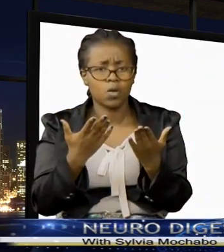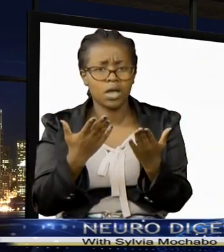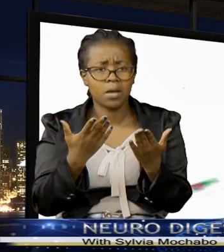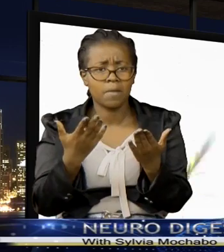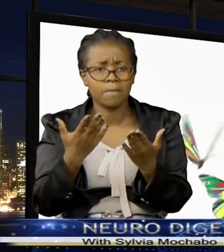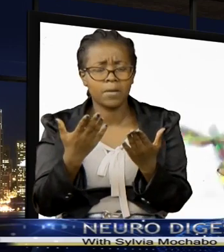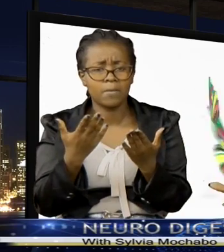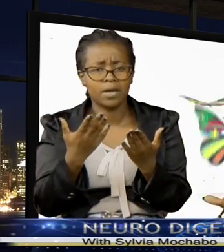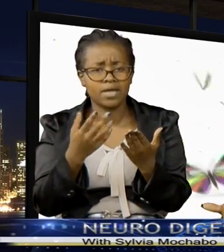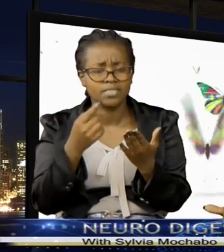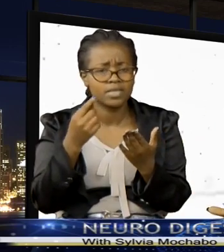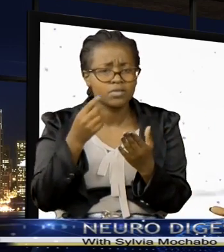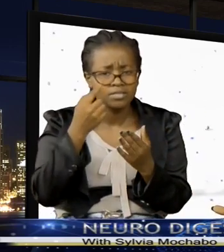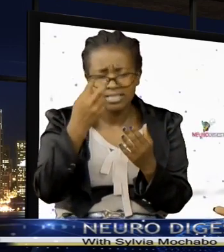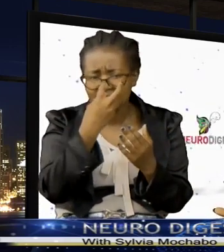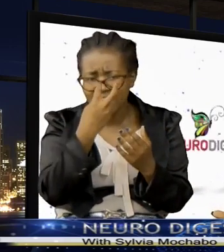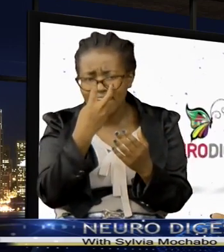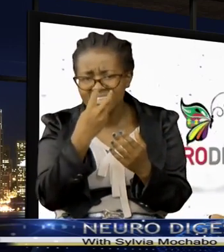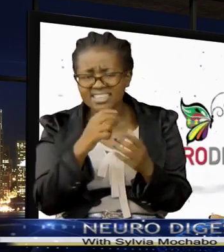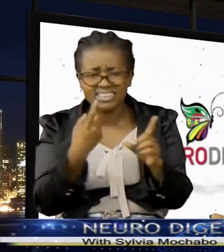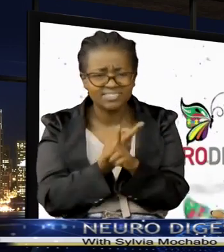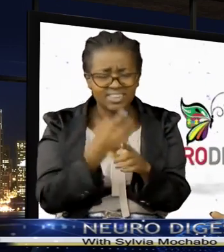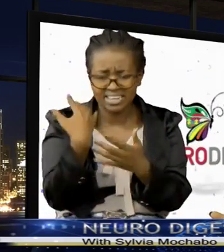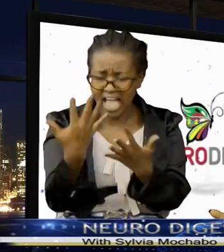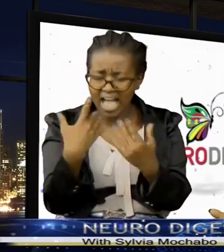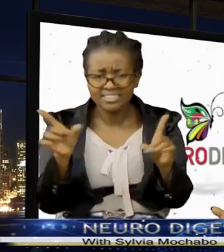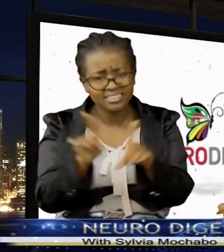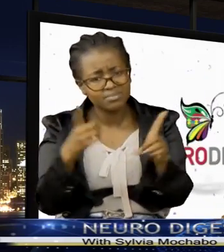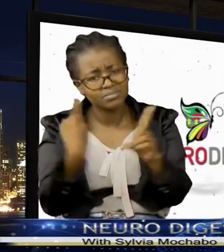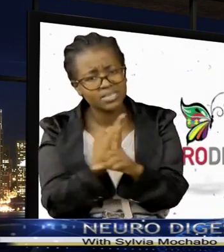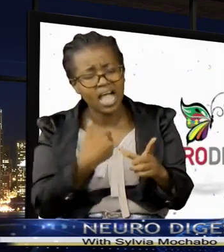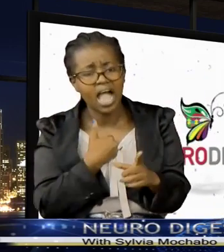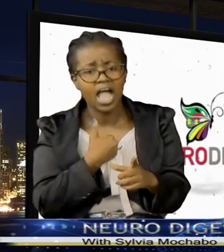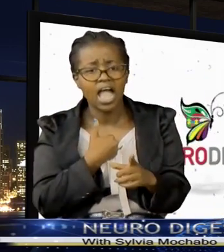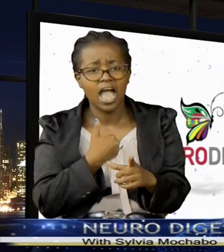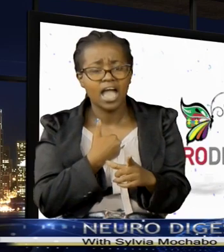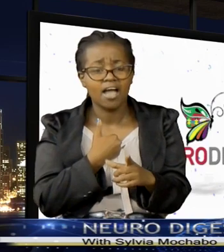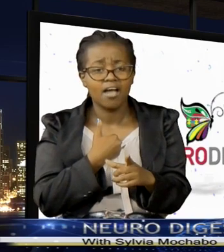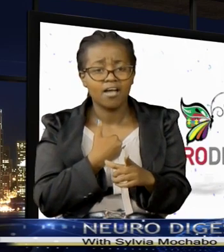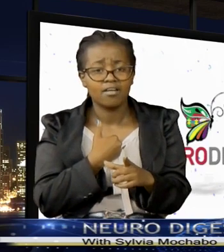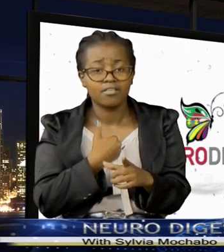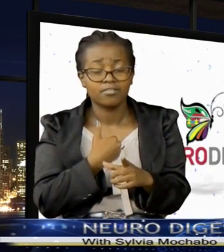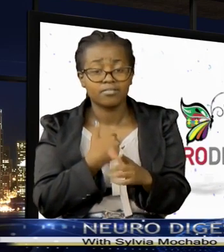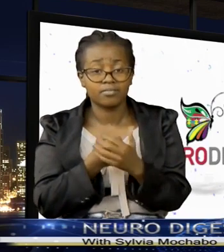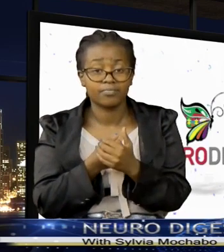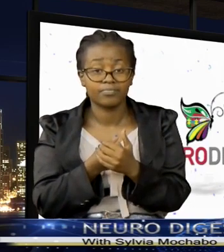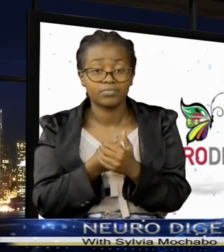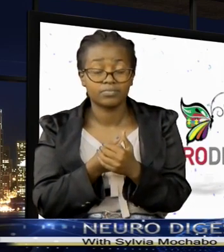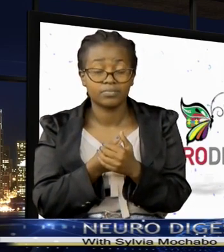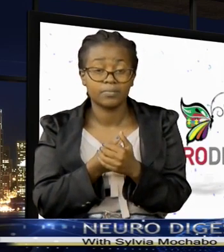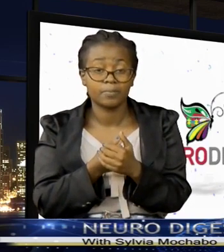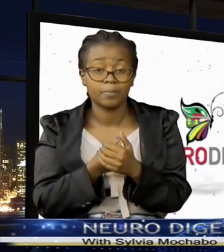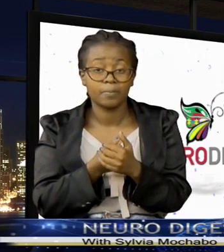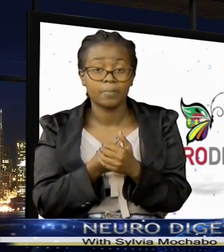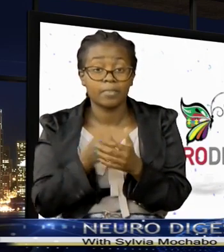a bit slit. You will find the hands will look a bit different, and they might have mild to moderate intellectual